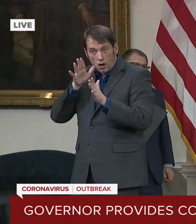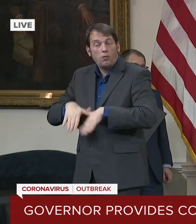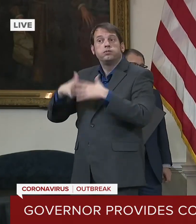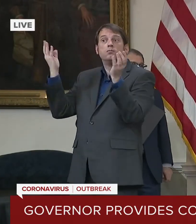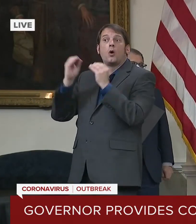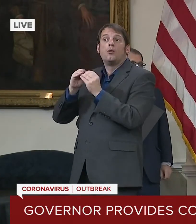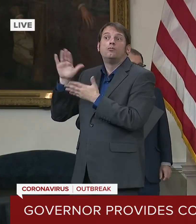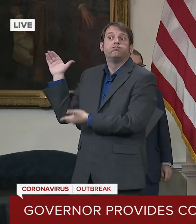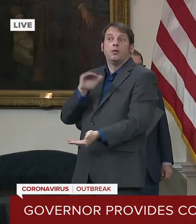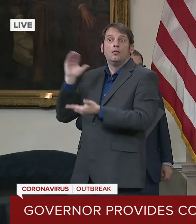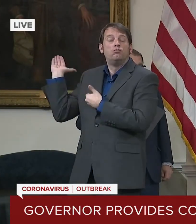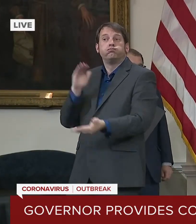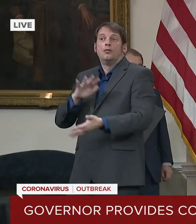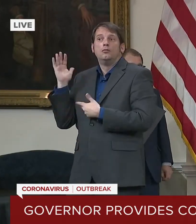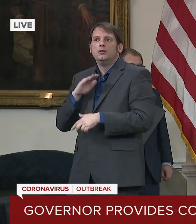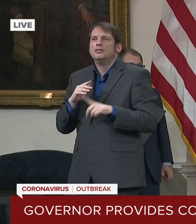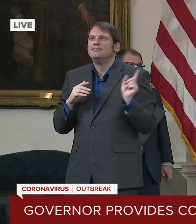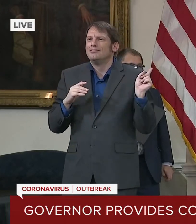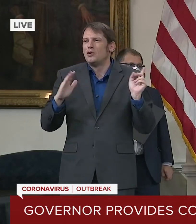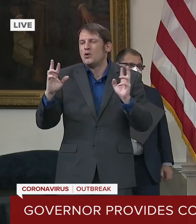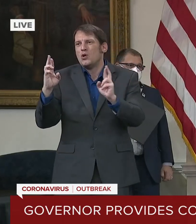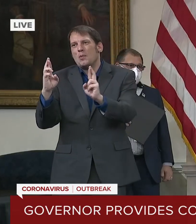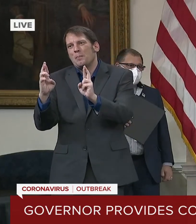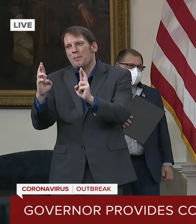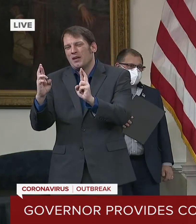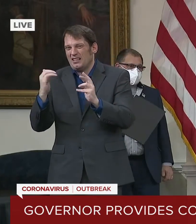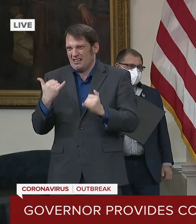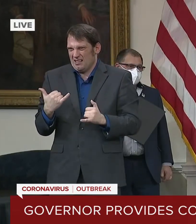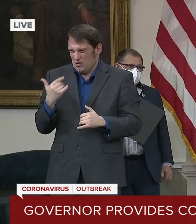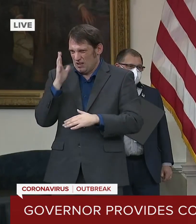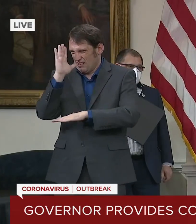call right after this with all the governors with the Biden team.